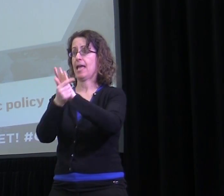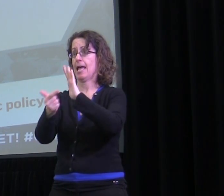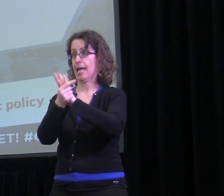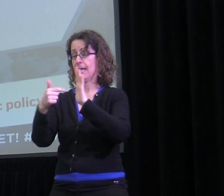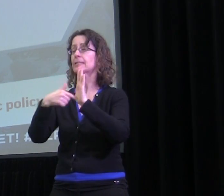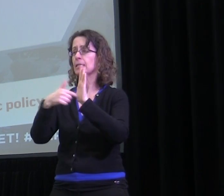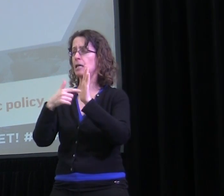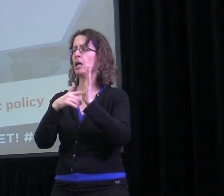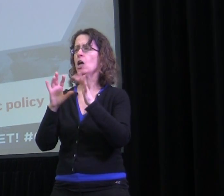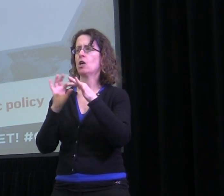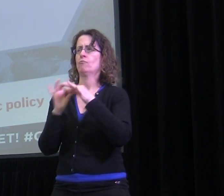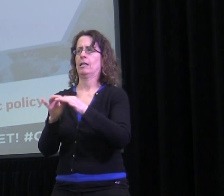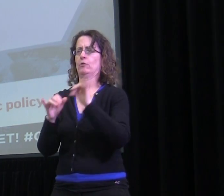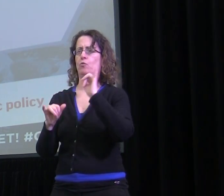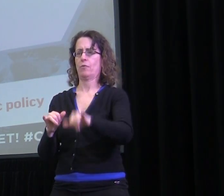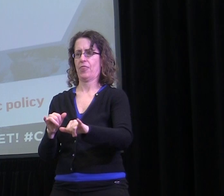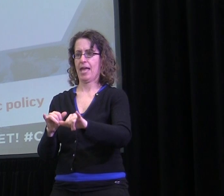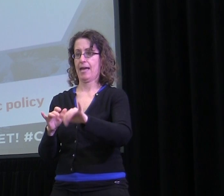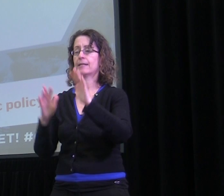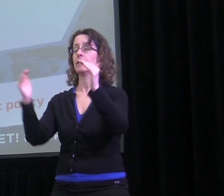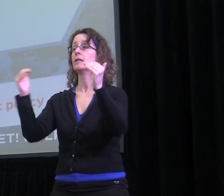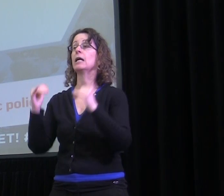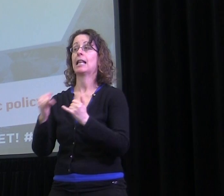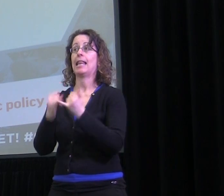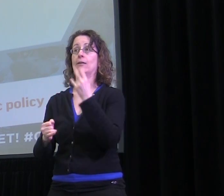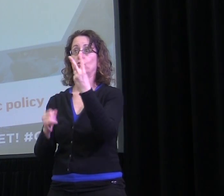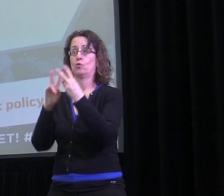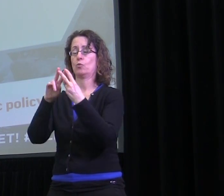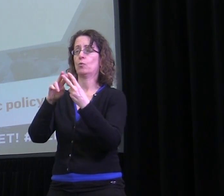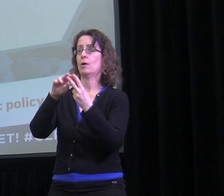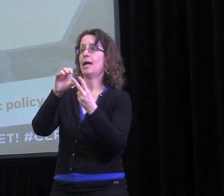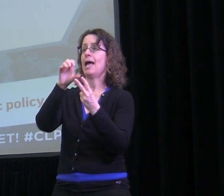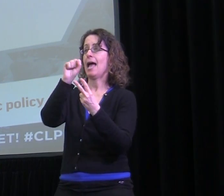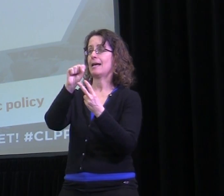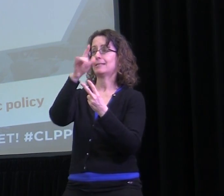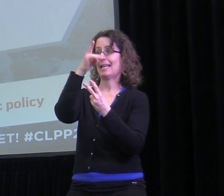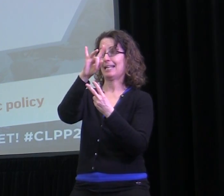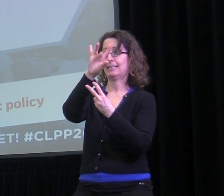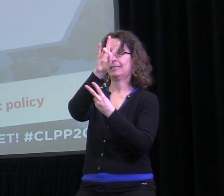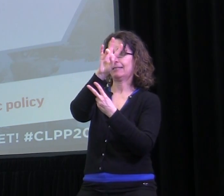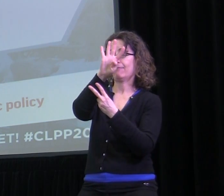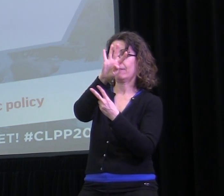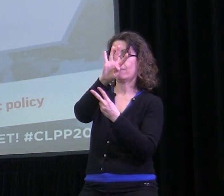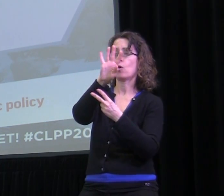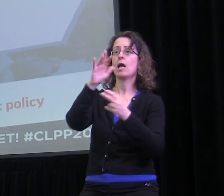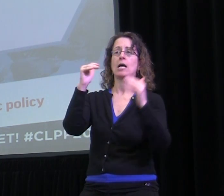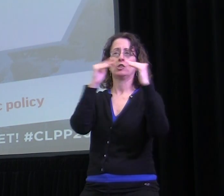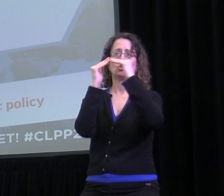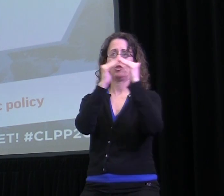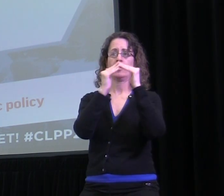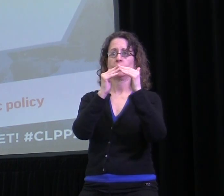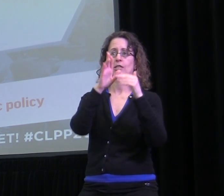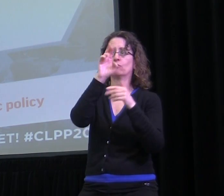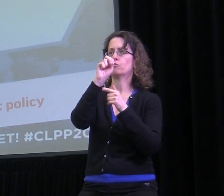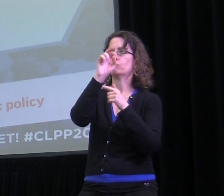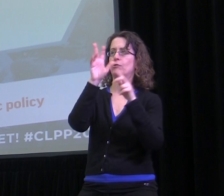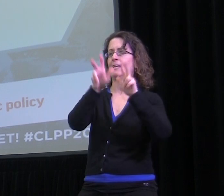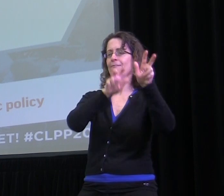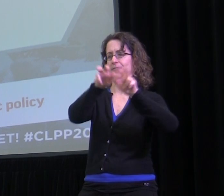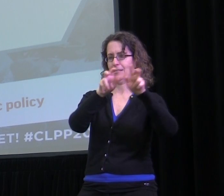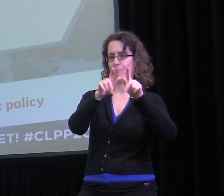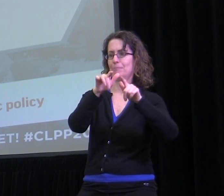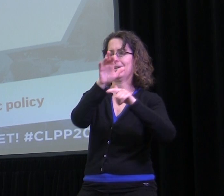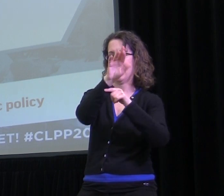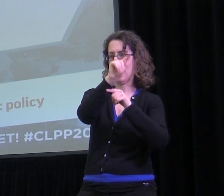this. And the last 2, Senate Bill 1874, the Justice Reinvestment Act, and Senate Bill 1001,